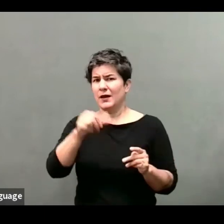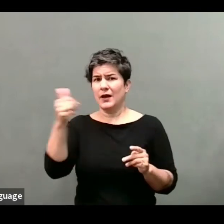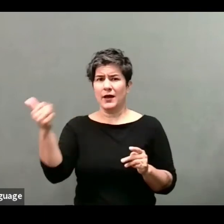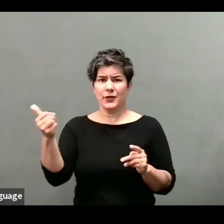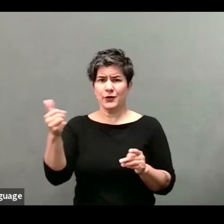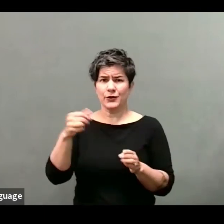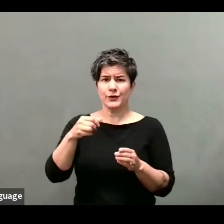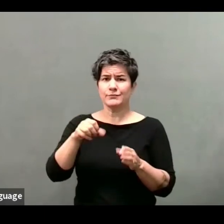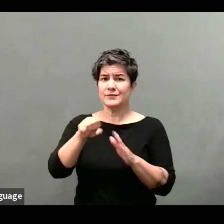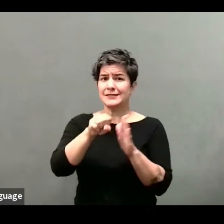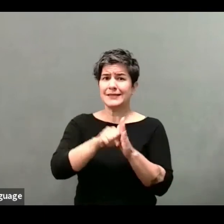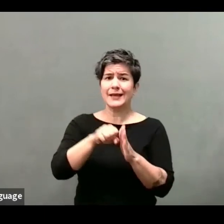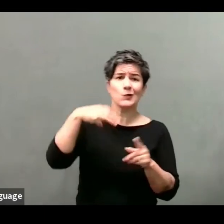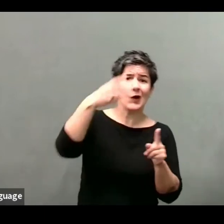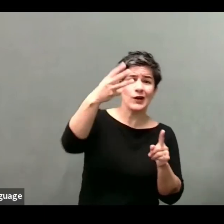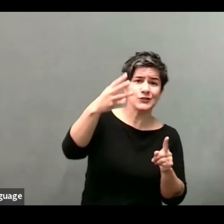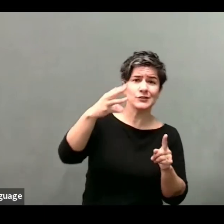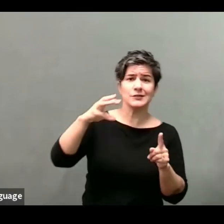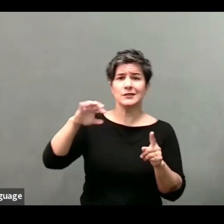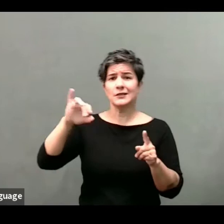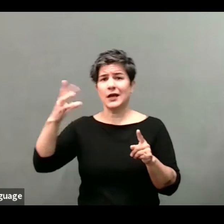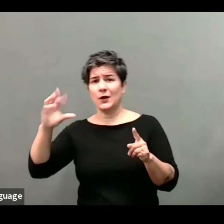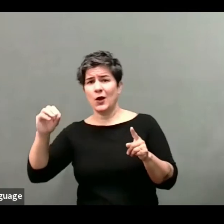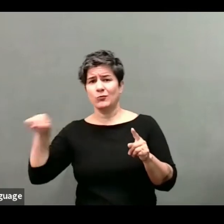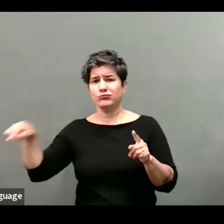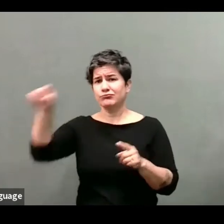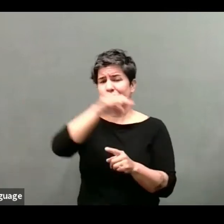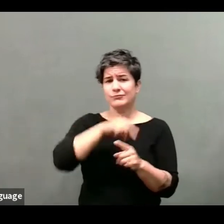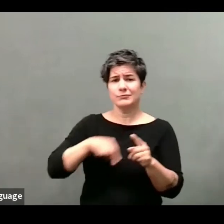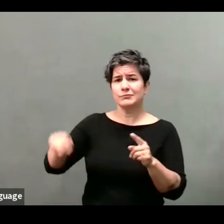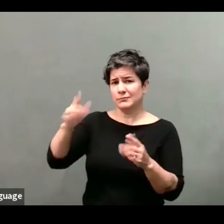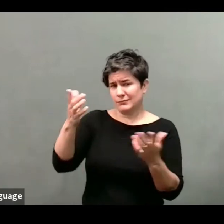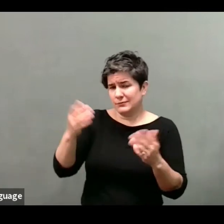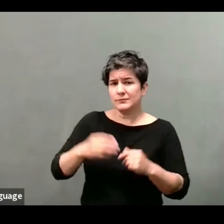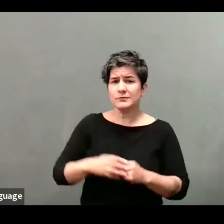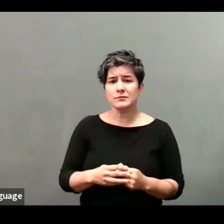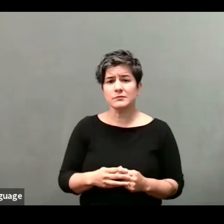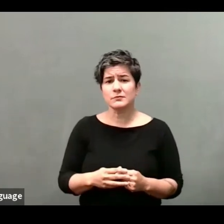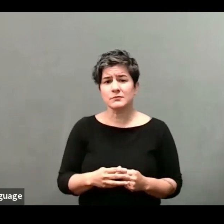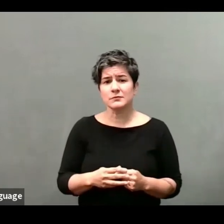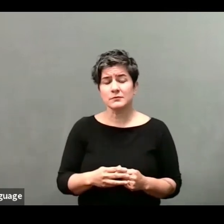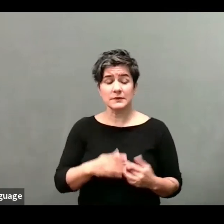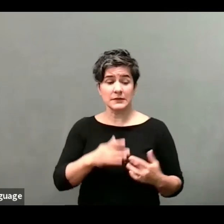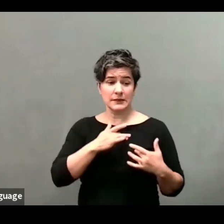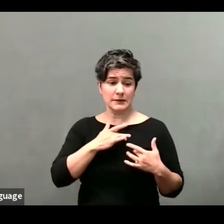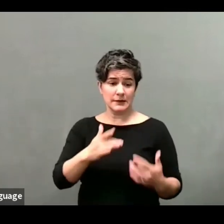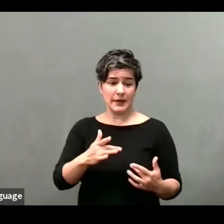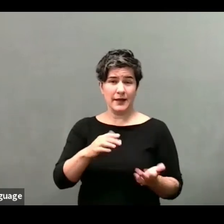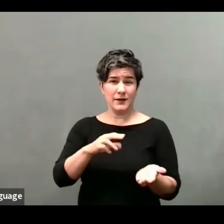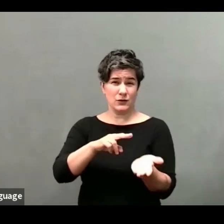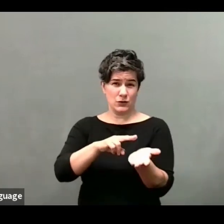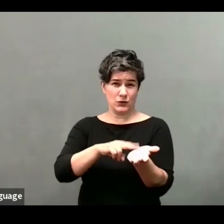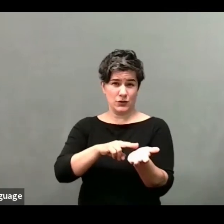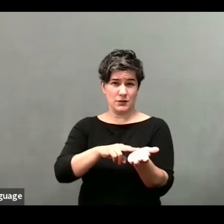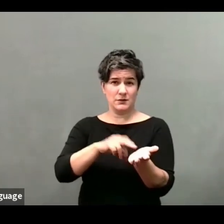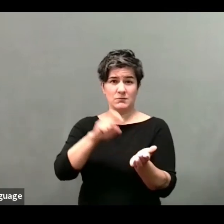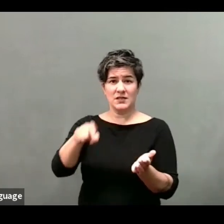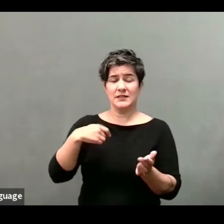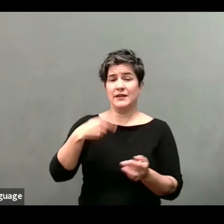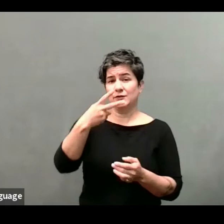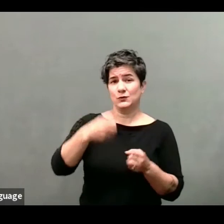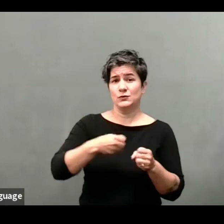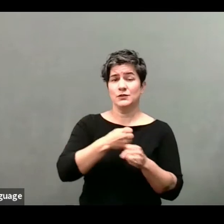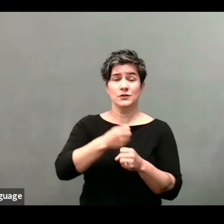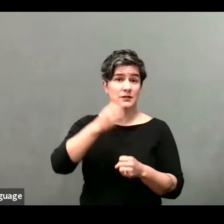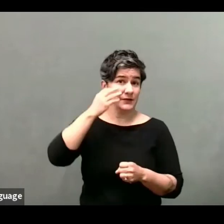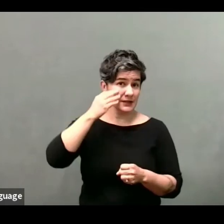other bordering states, they may also be a registered nurse from those states. And typically those nurses need to have 2 years